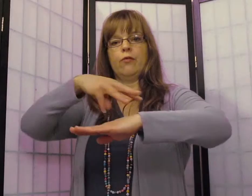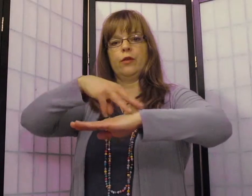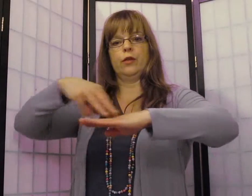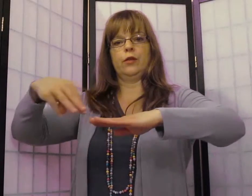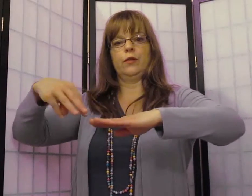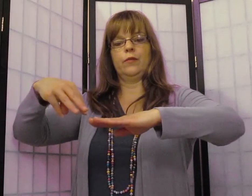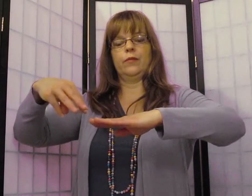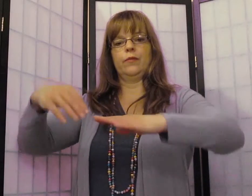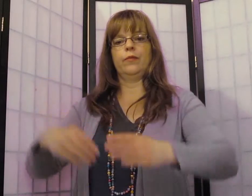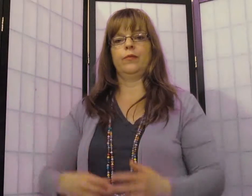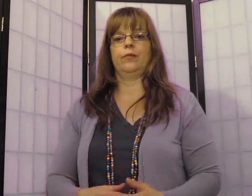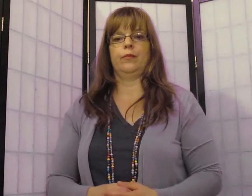Waffle.